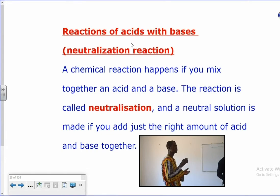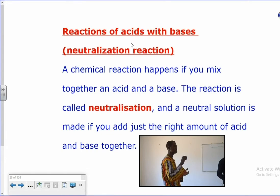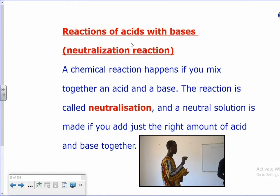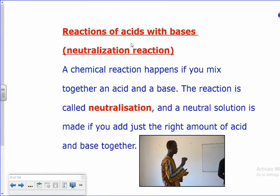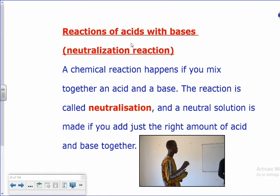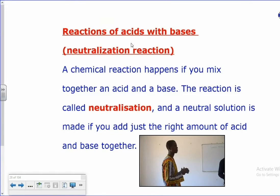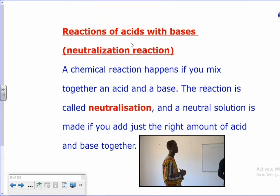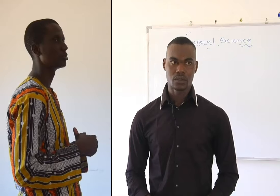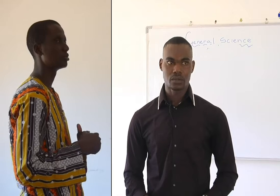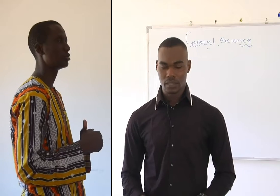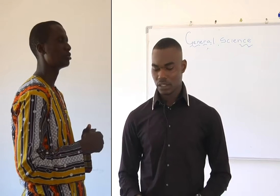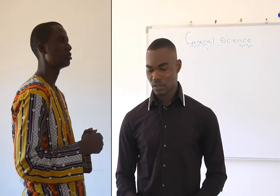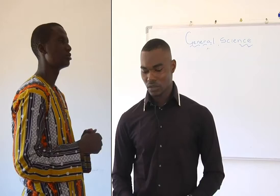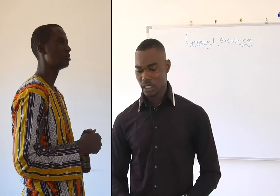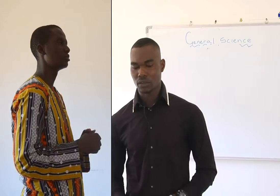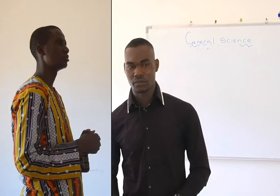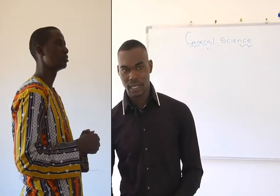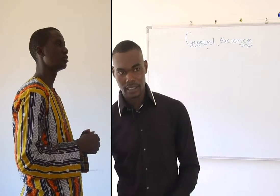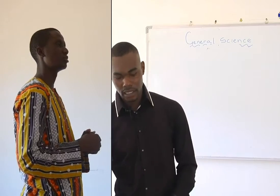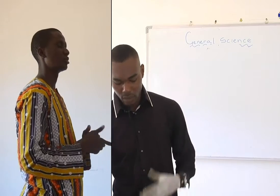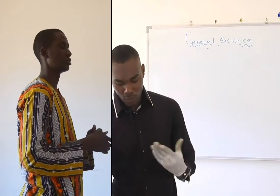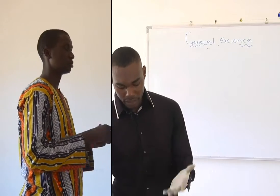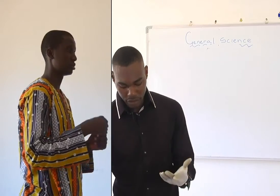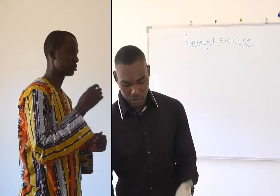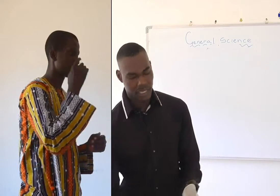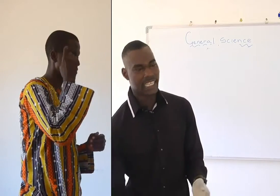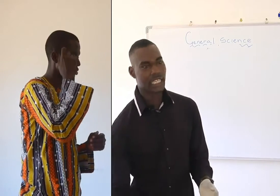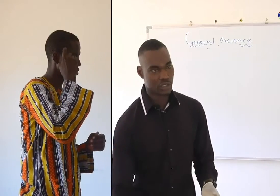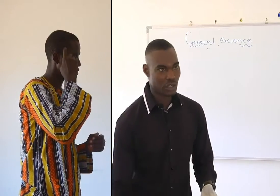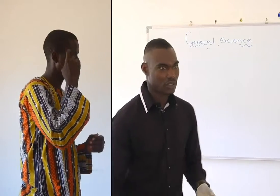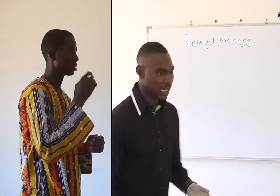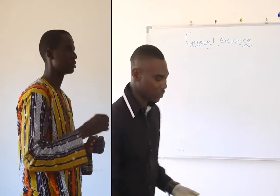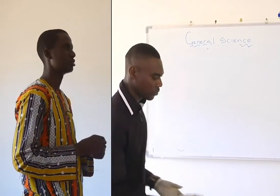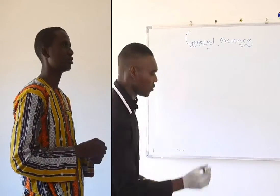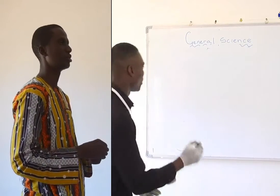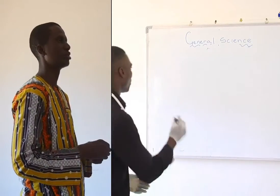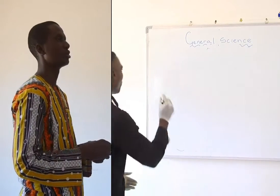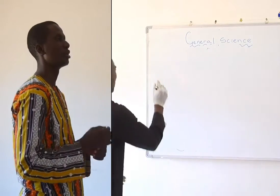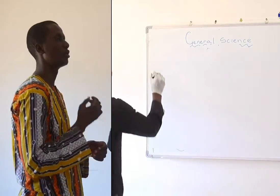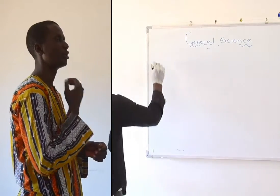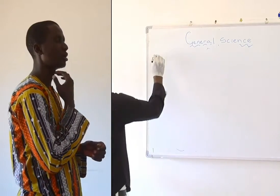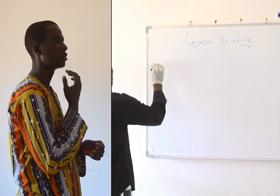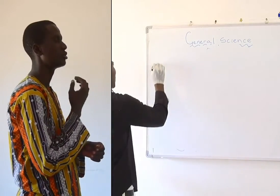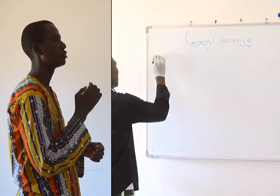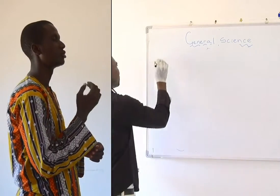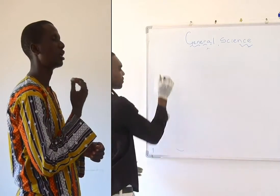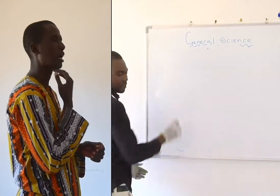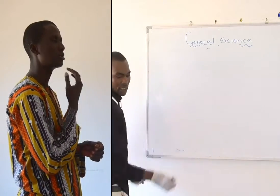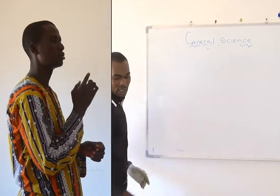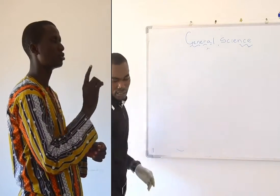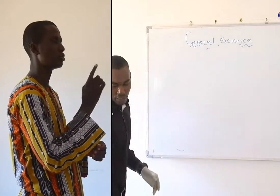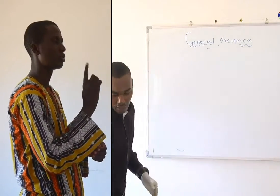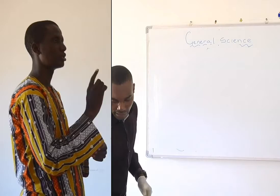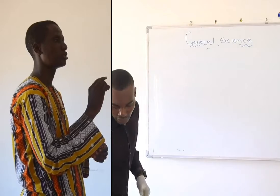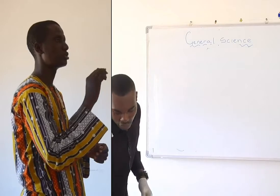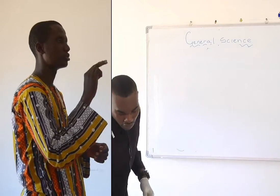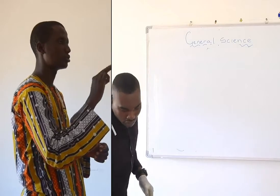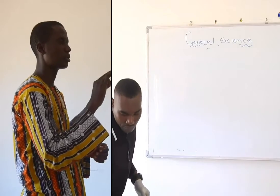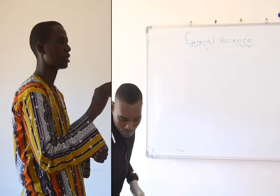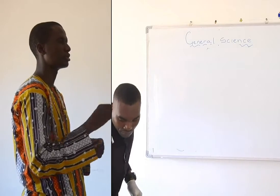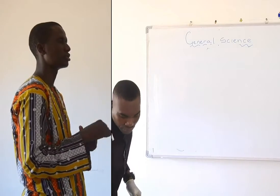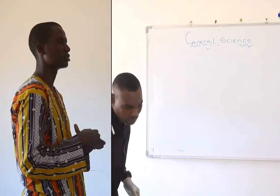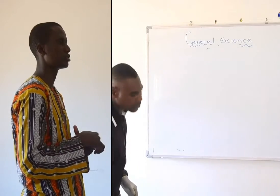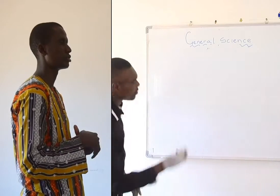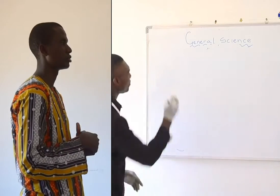solution. Good, please, so take note of that. What is neutralization now? What is neutralization